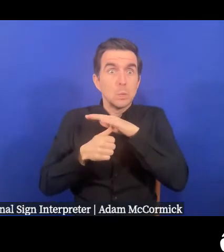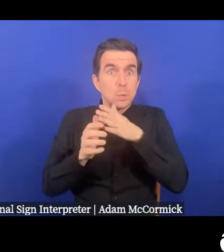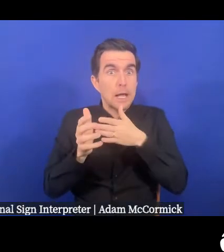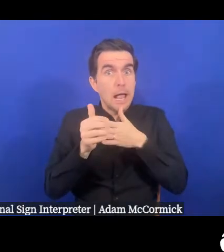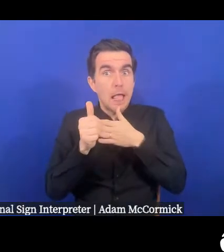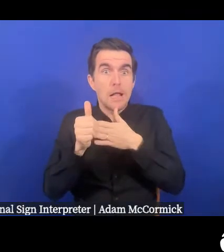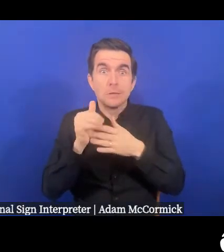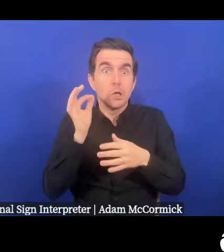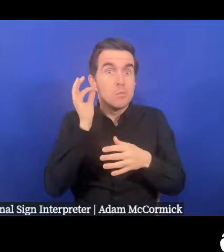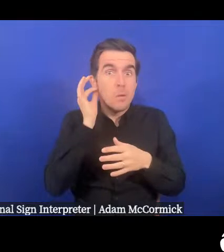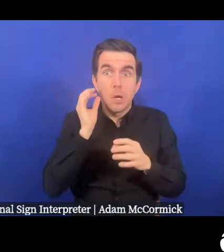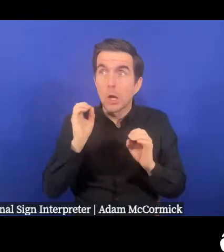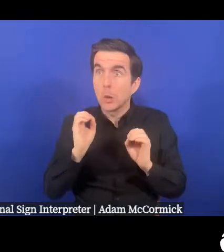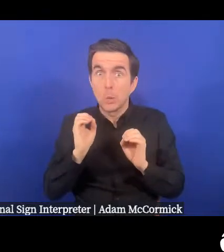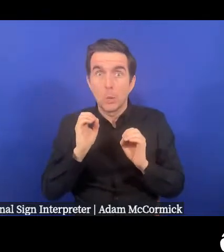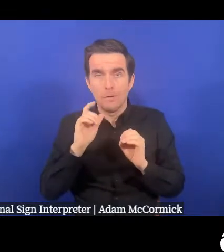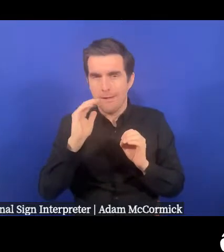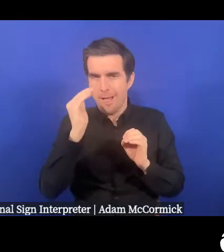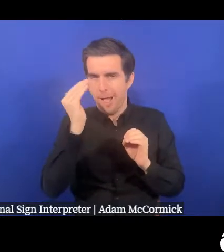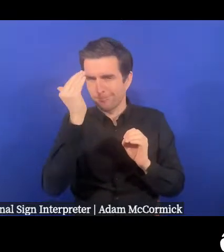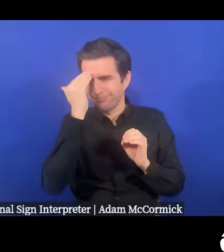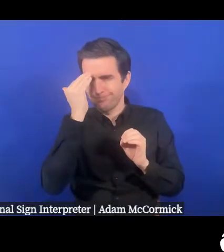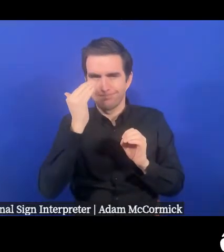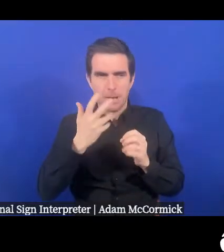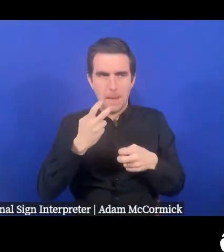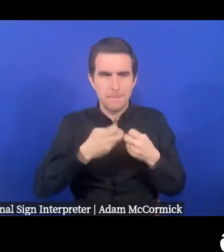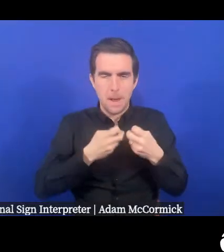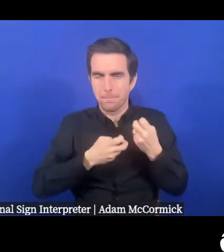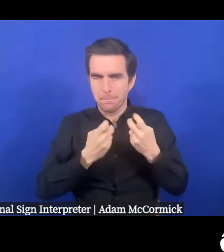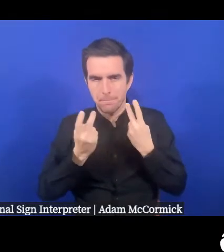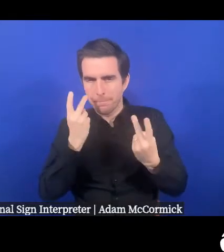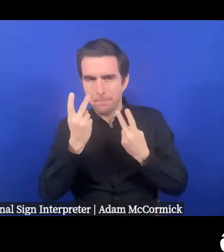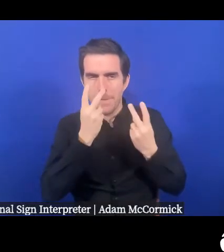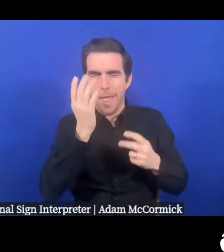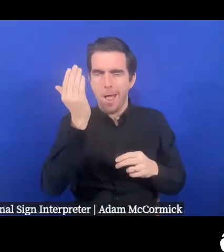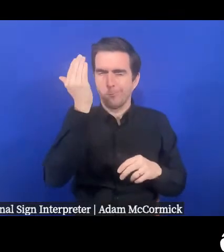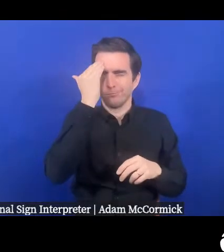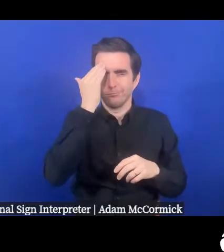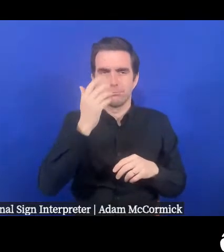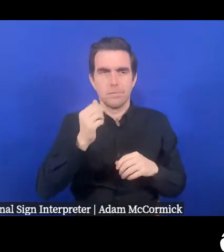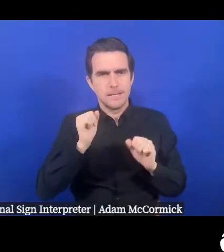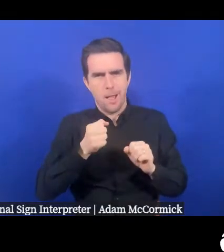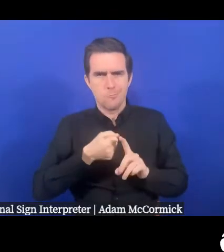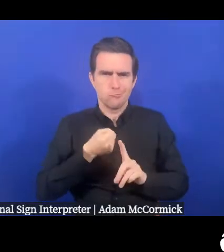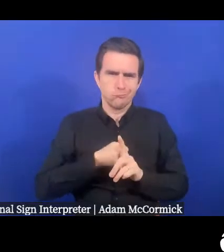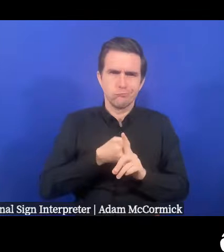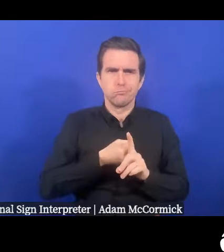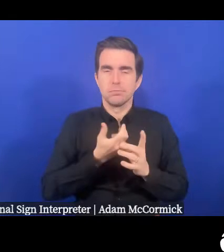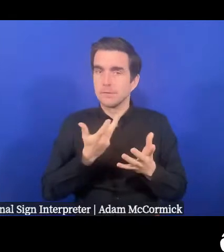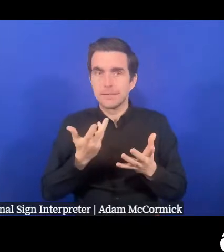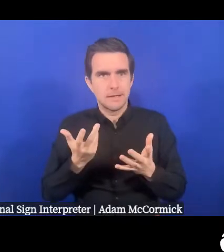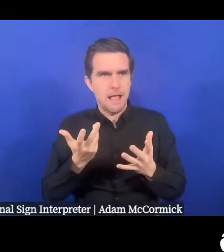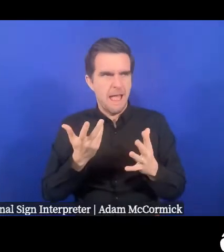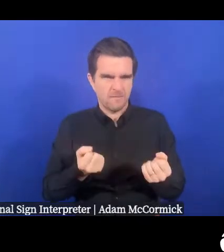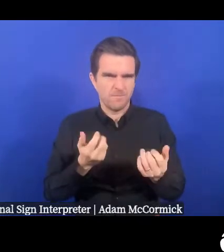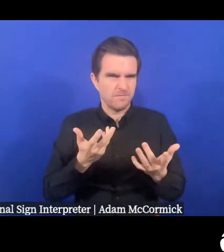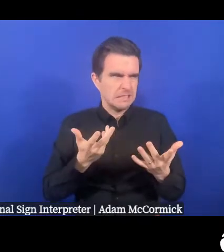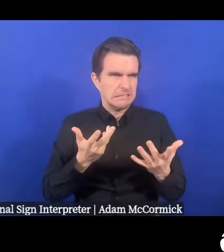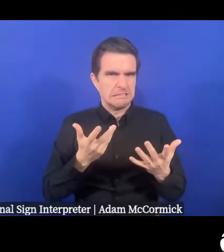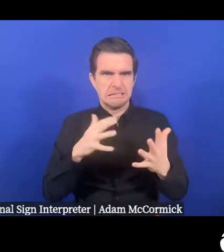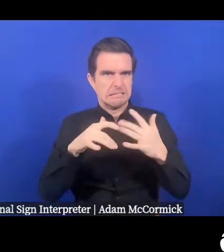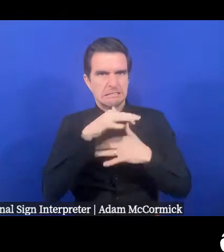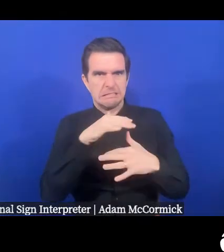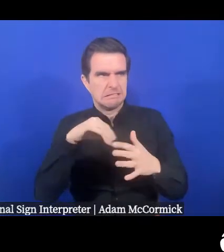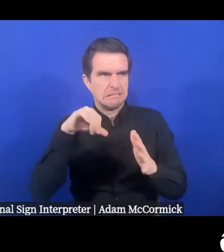right? So we want to bring and we want to try to make it an employment